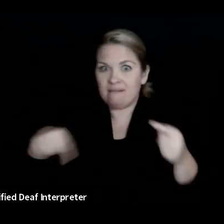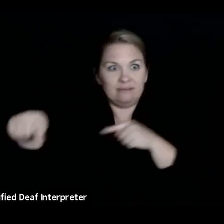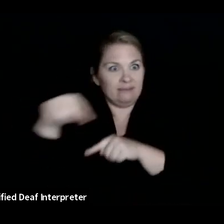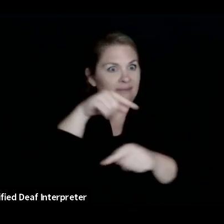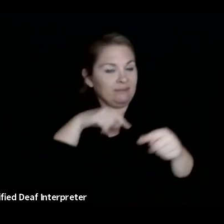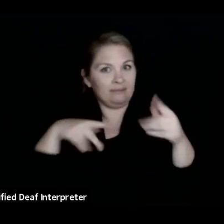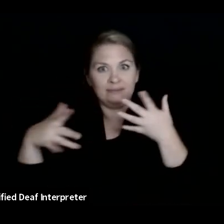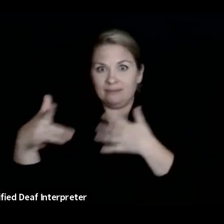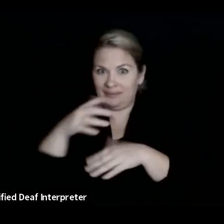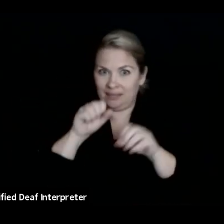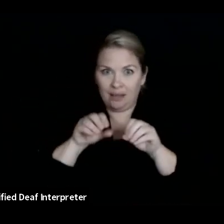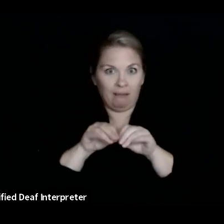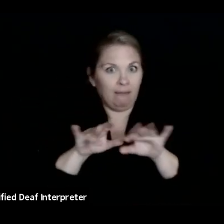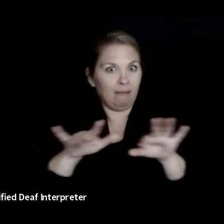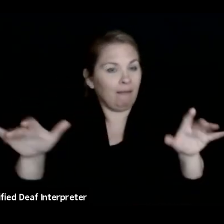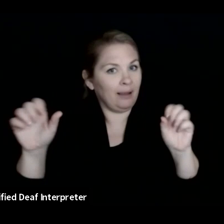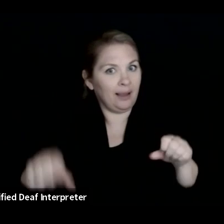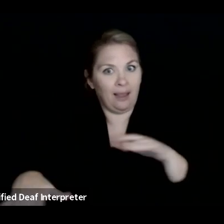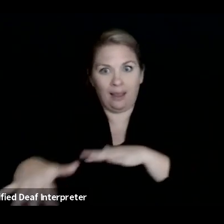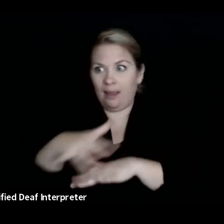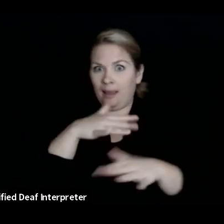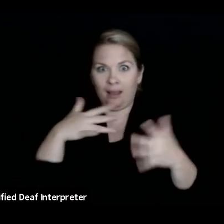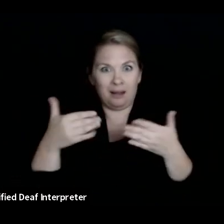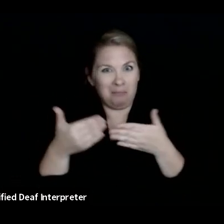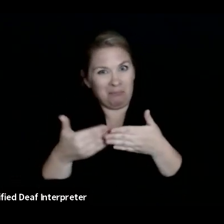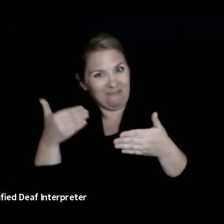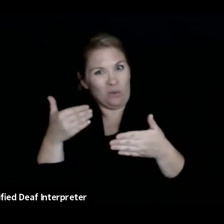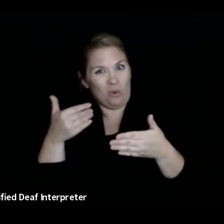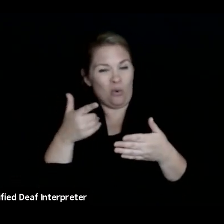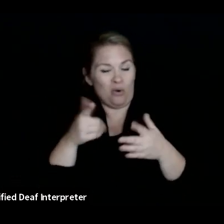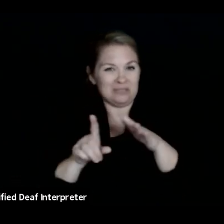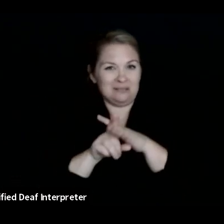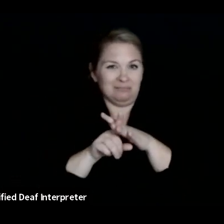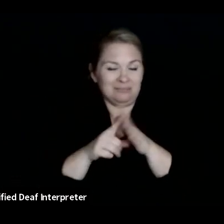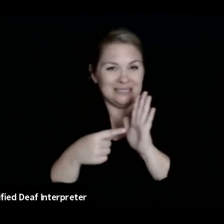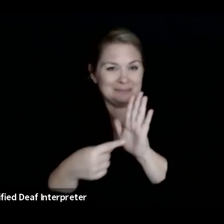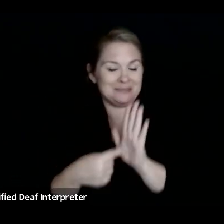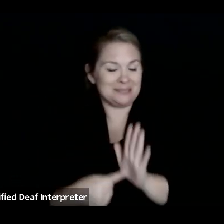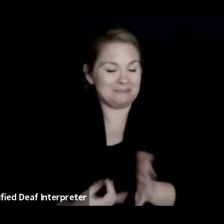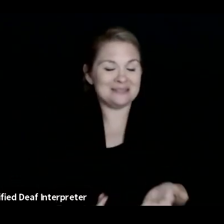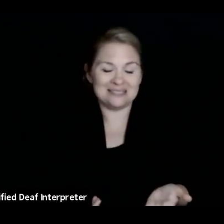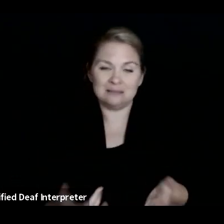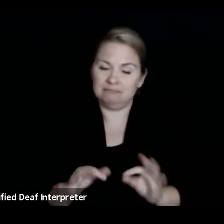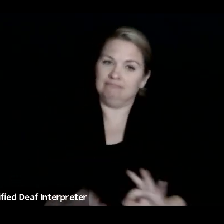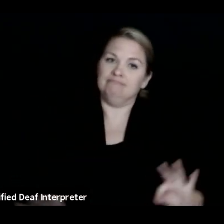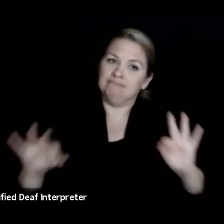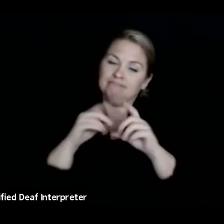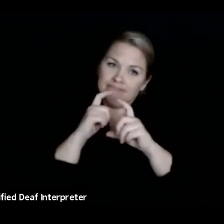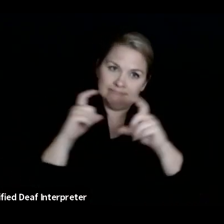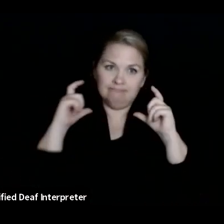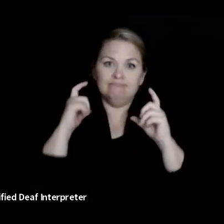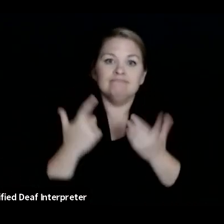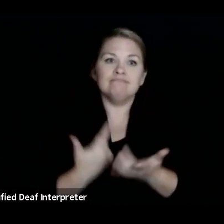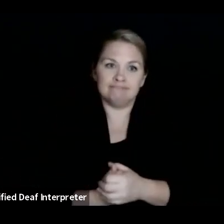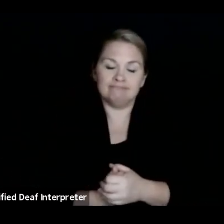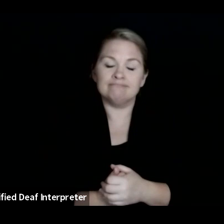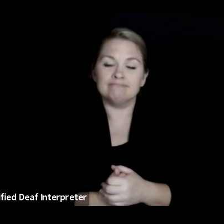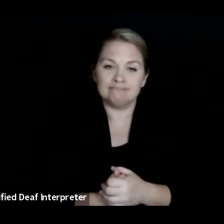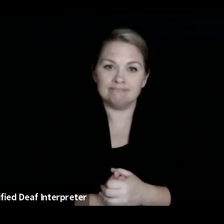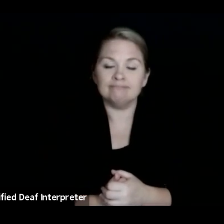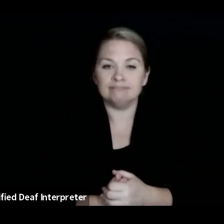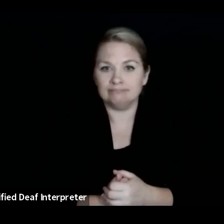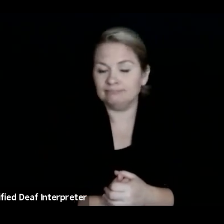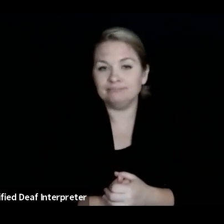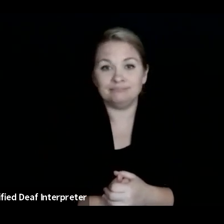role of asymptomatics in transmission is just simply the fact that you can't make assumptions about yourself or about other people. And that's